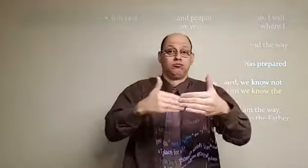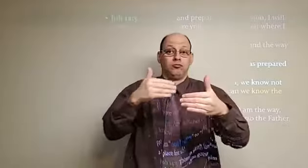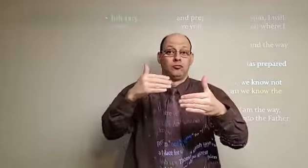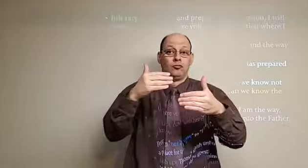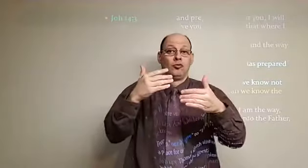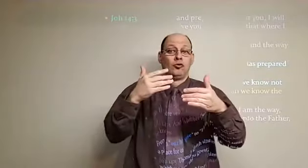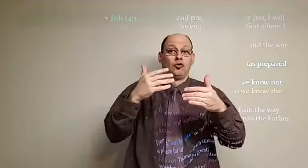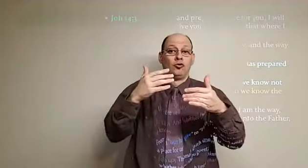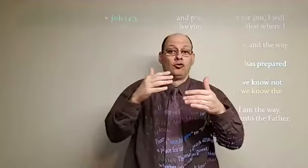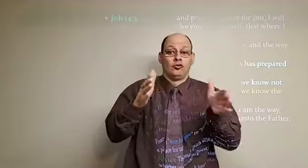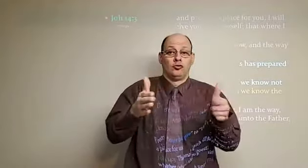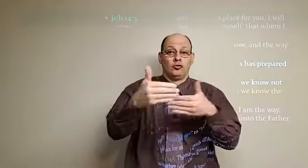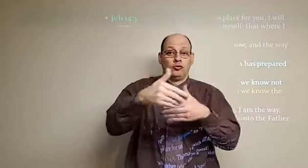and you know the Ark of the Covenant